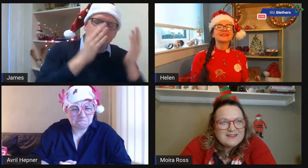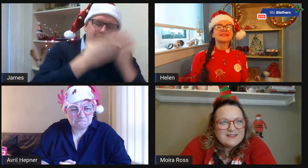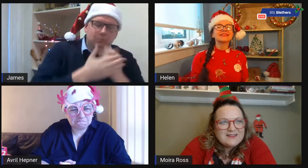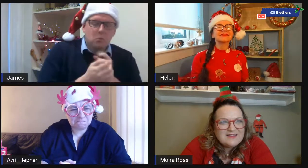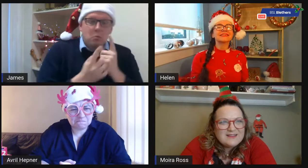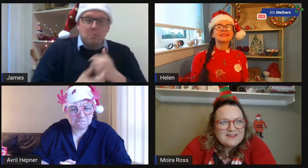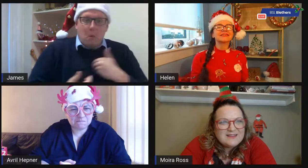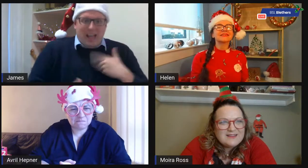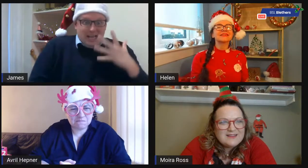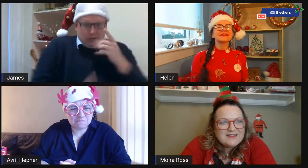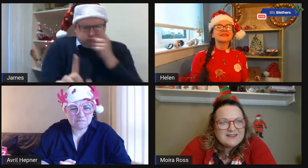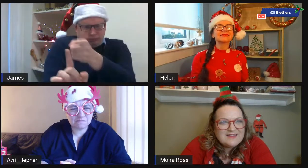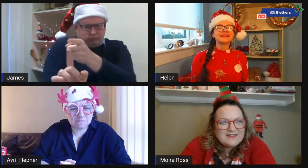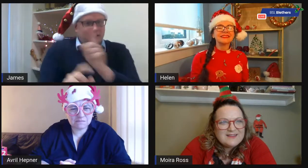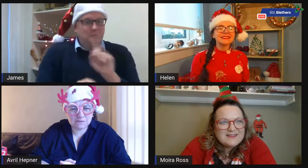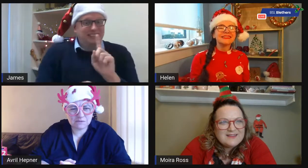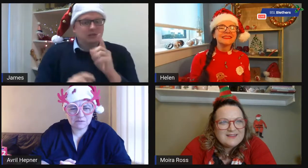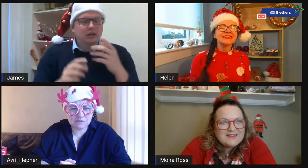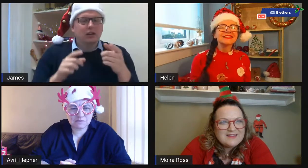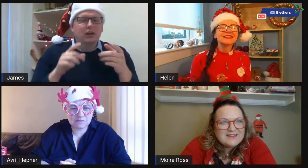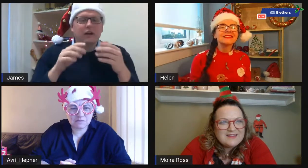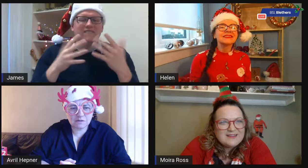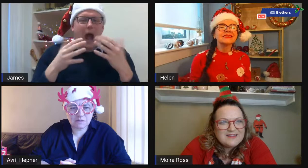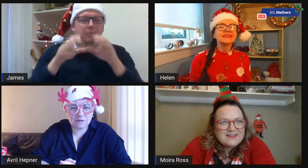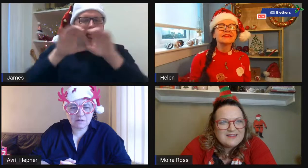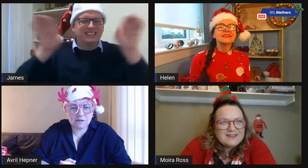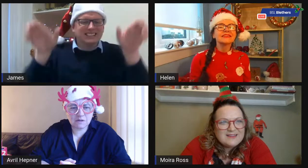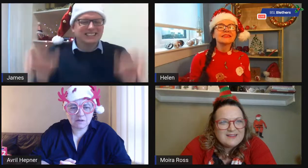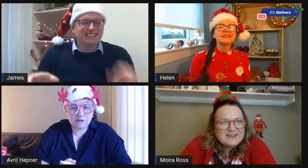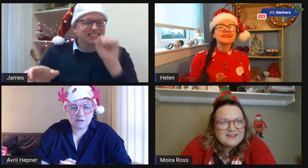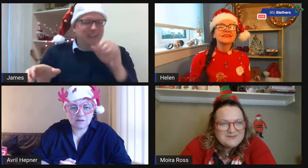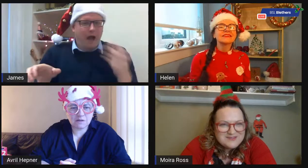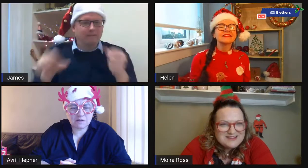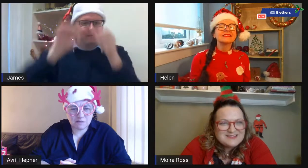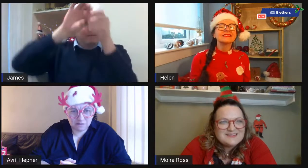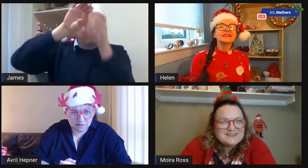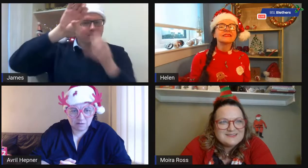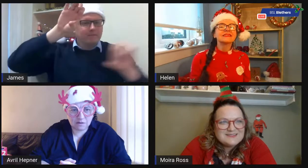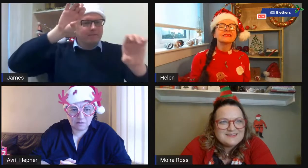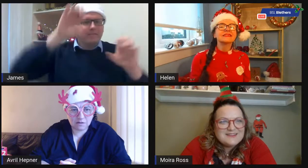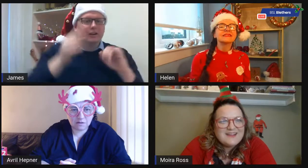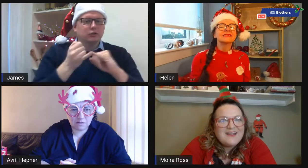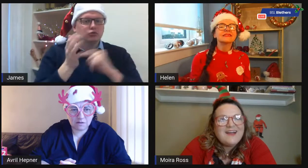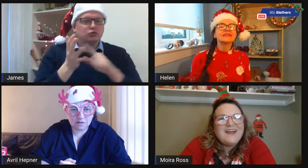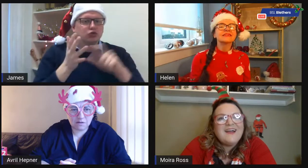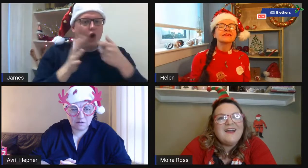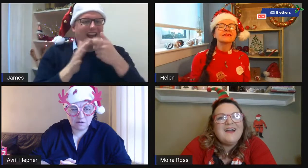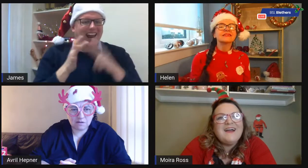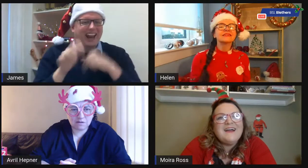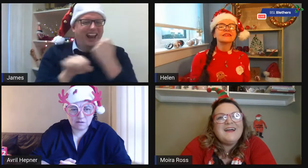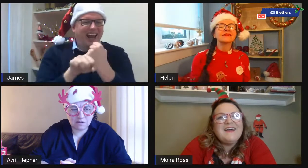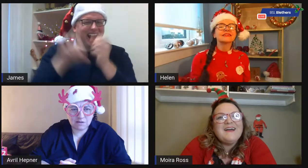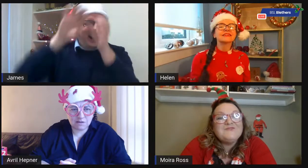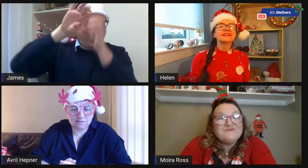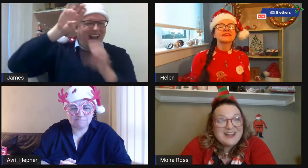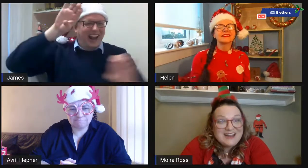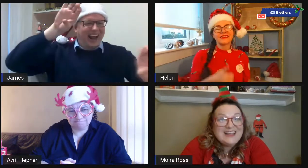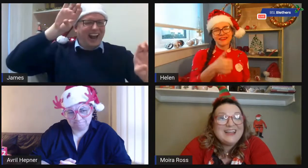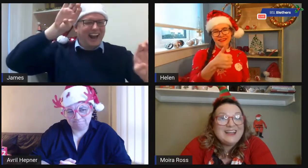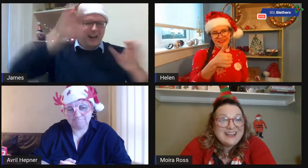these years, is when I went to bed at night, in the morning, at the fireplace, there would be a stocking that would be hanging at the